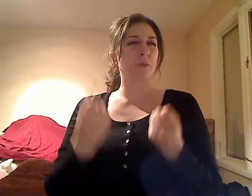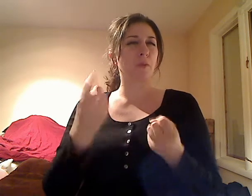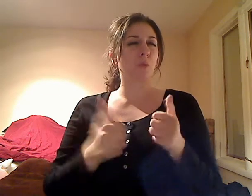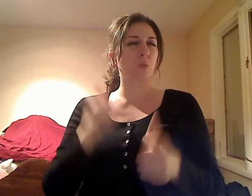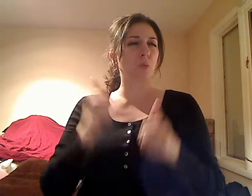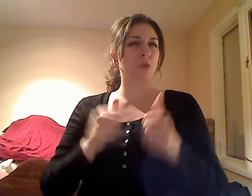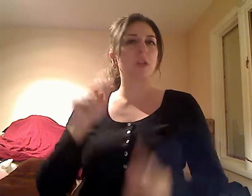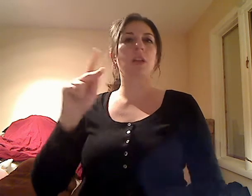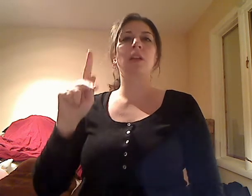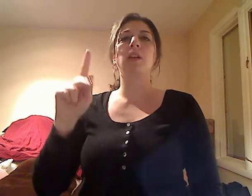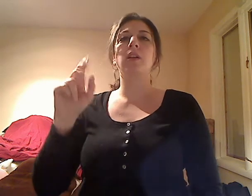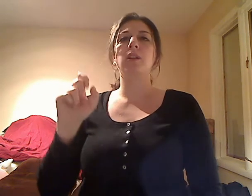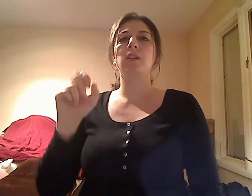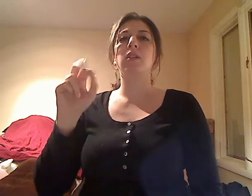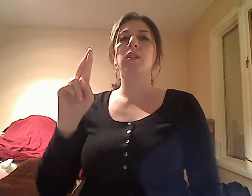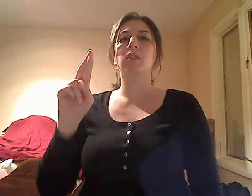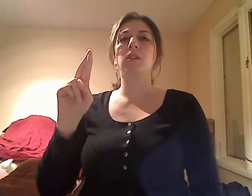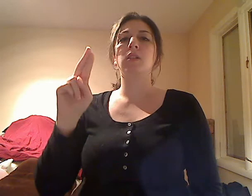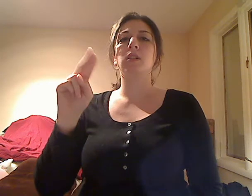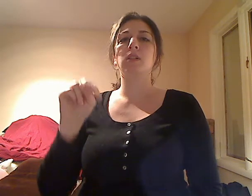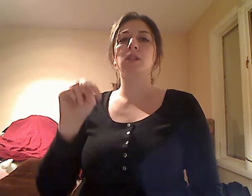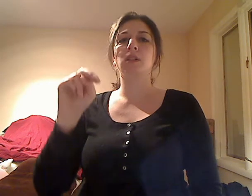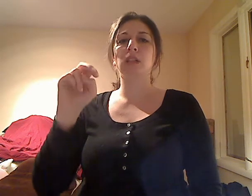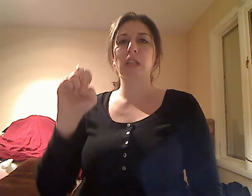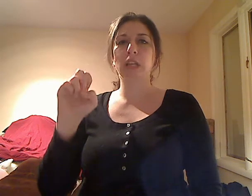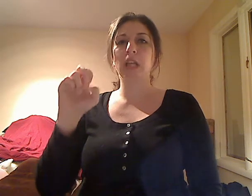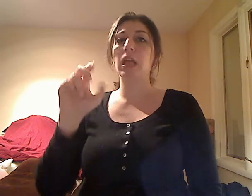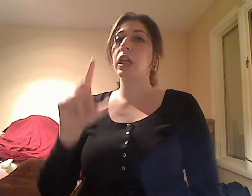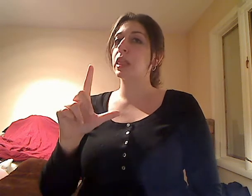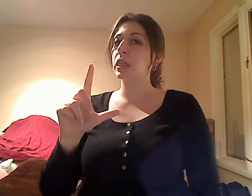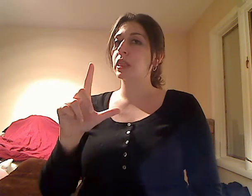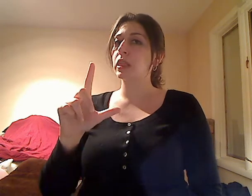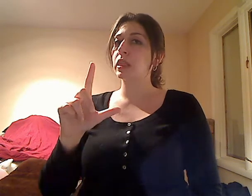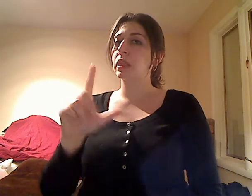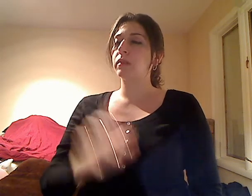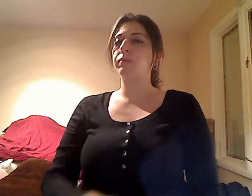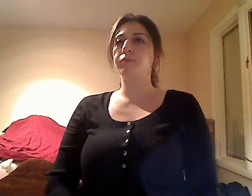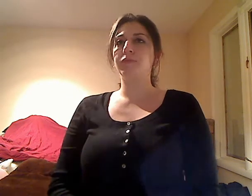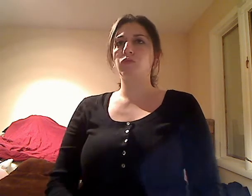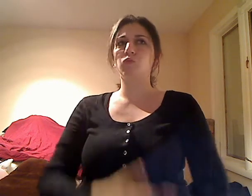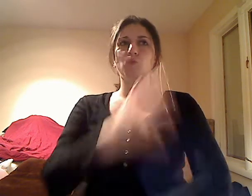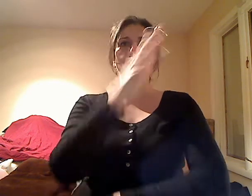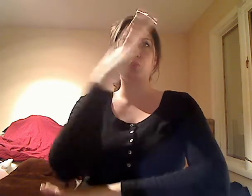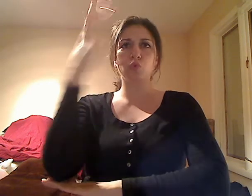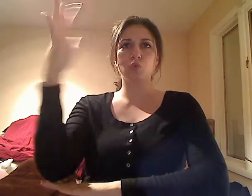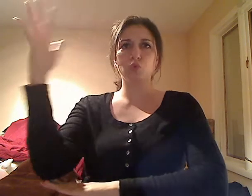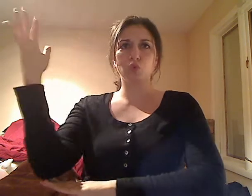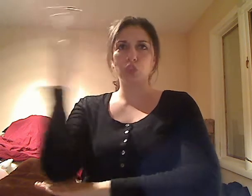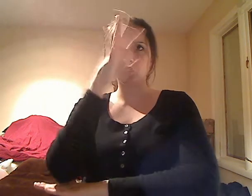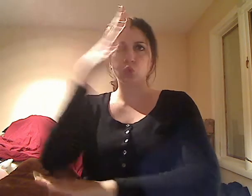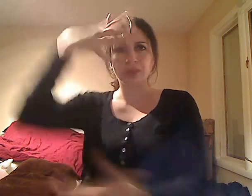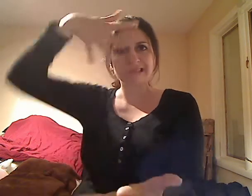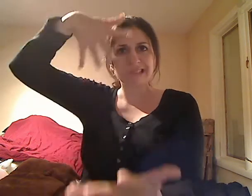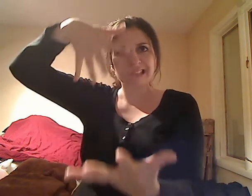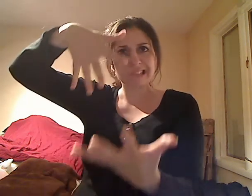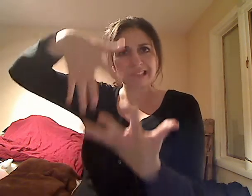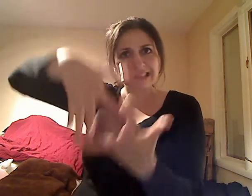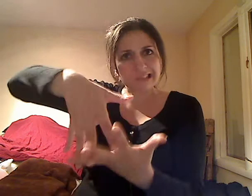Right. K-E-R-N-E-L. A tree root as opposed to a paper route